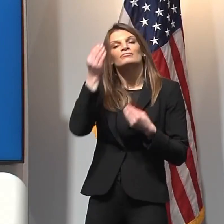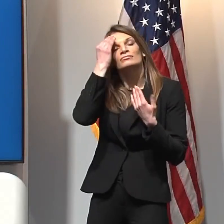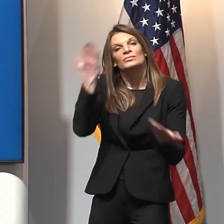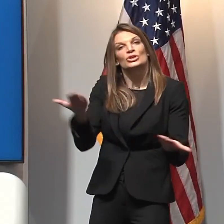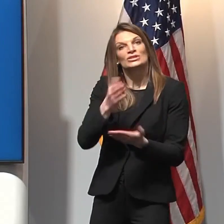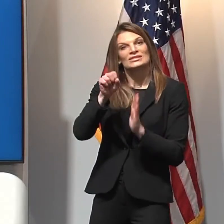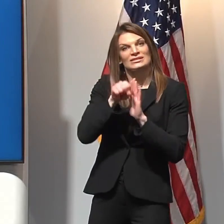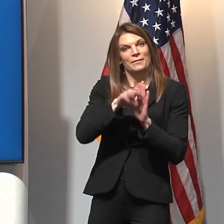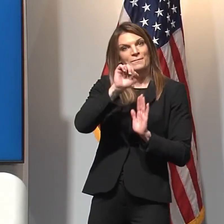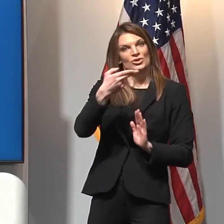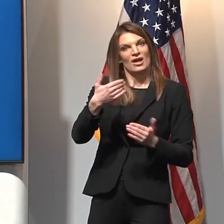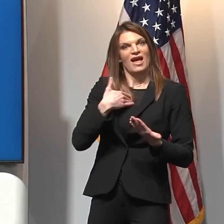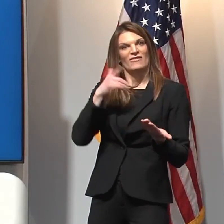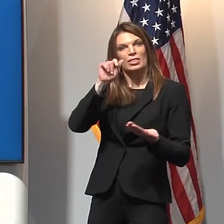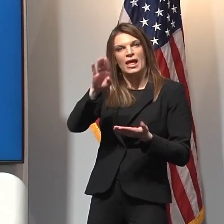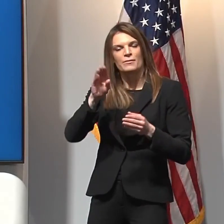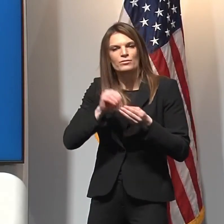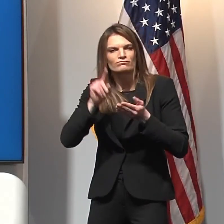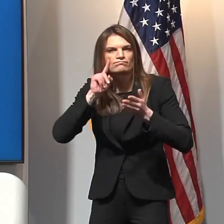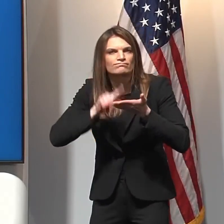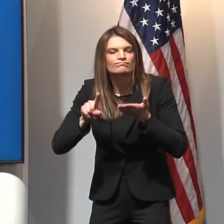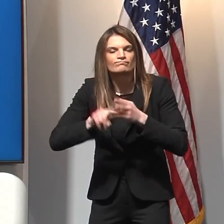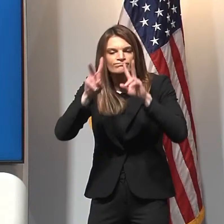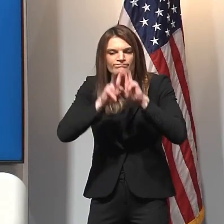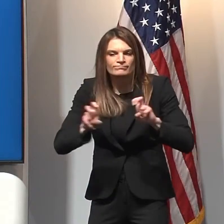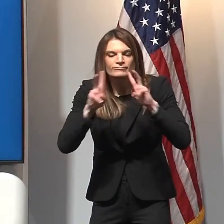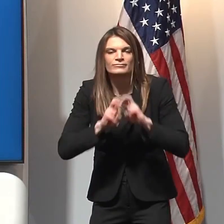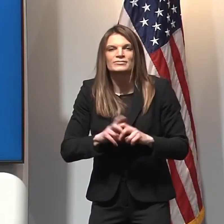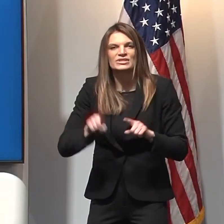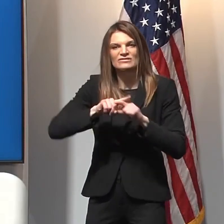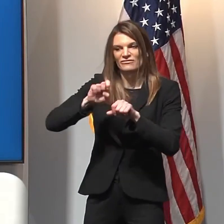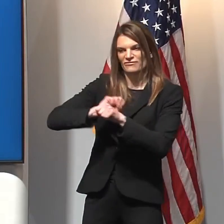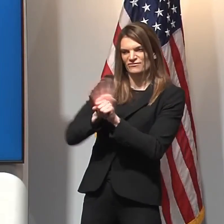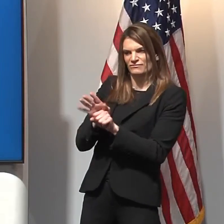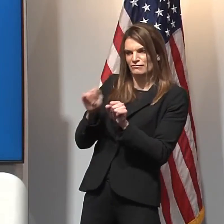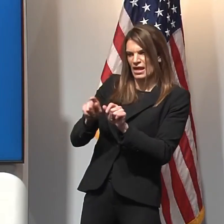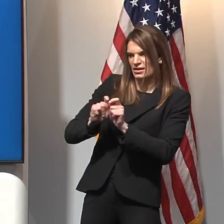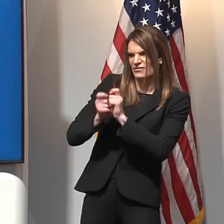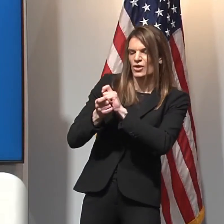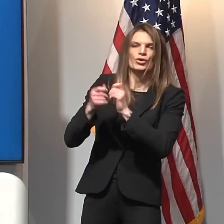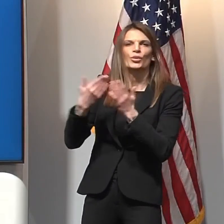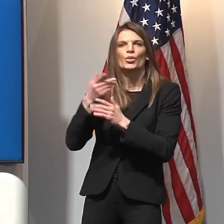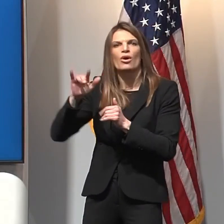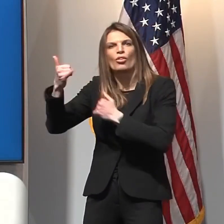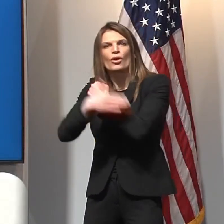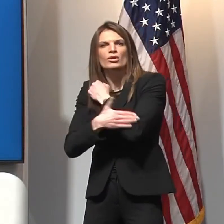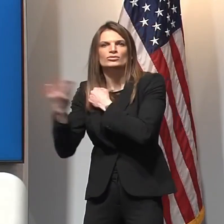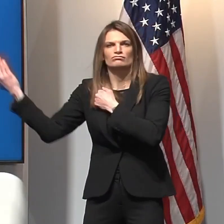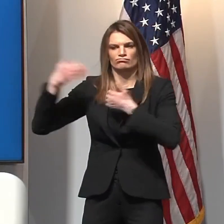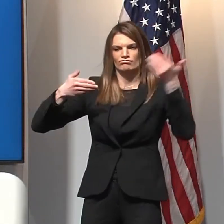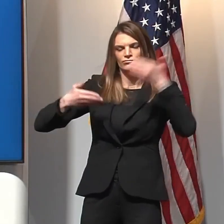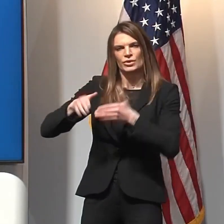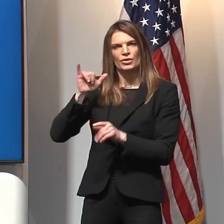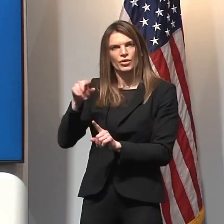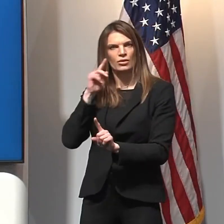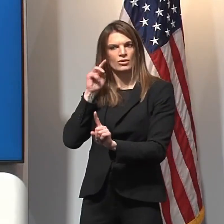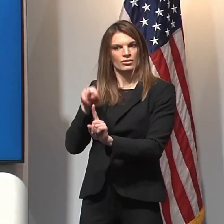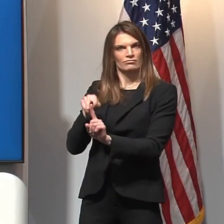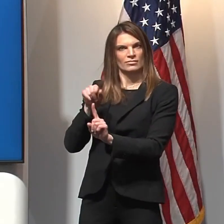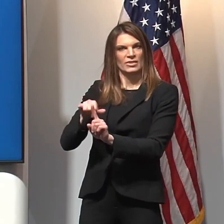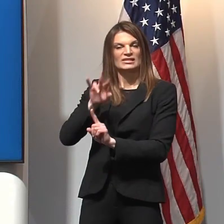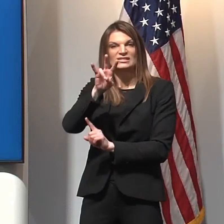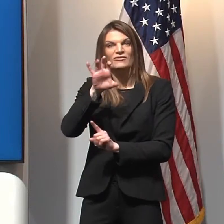best in the country for sequencing samples and identifying these variants. We've identified 756 cases